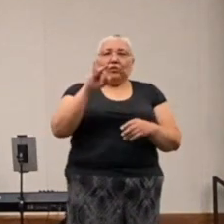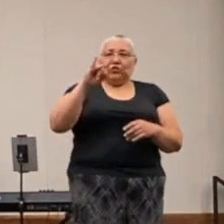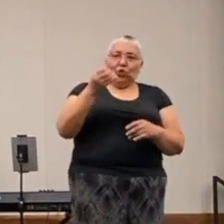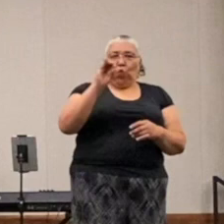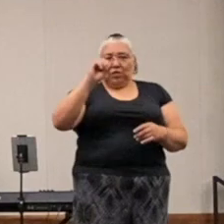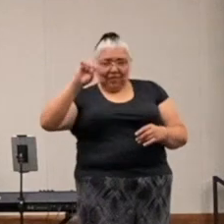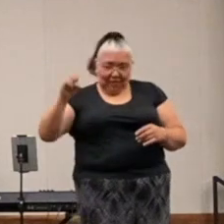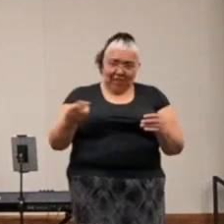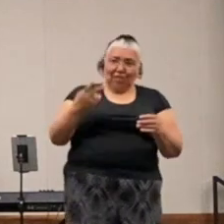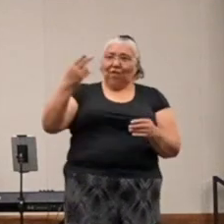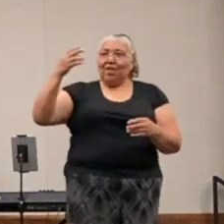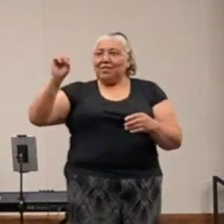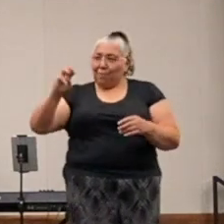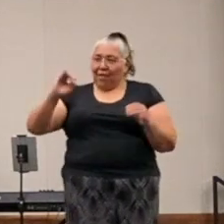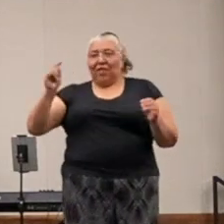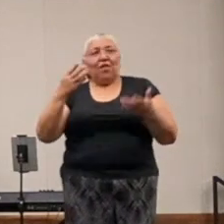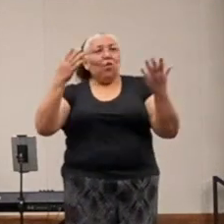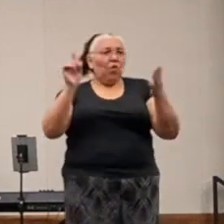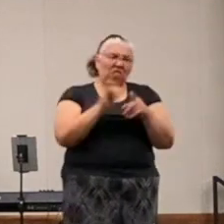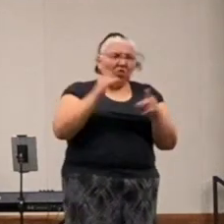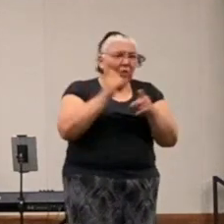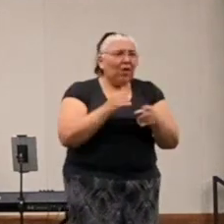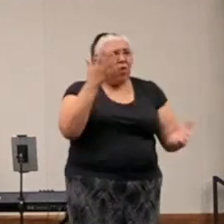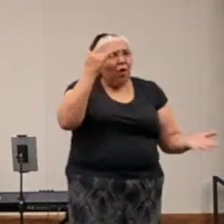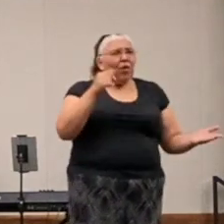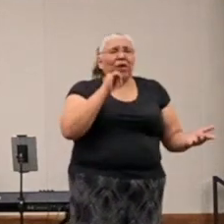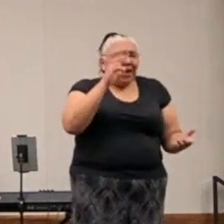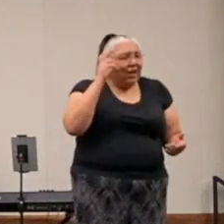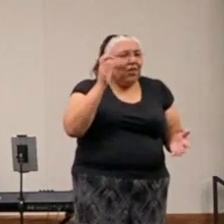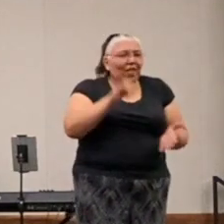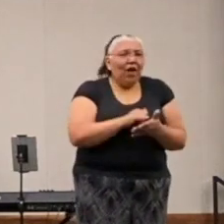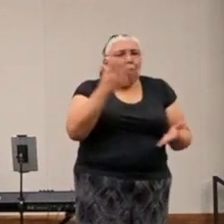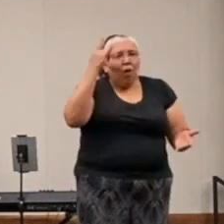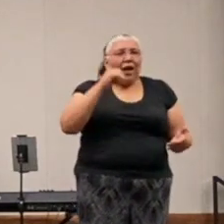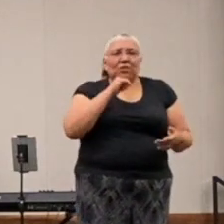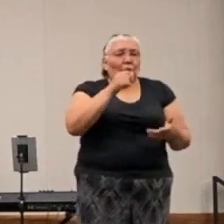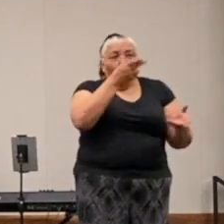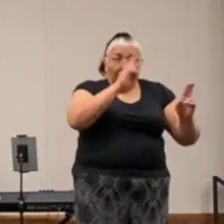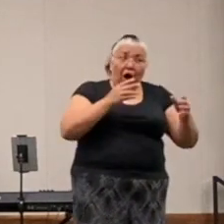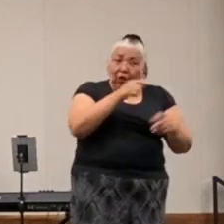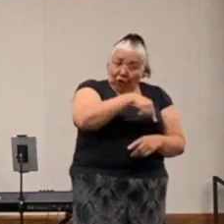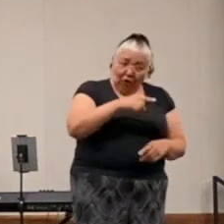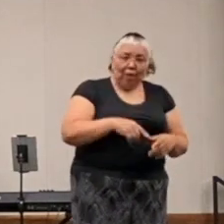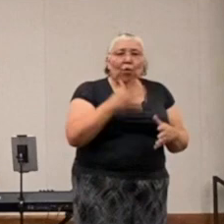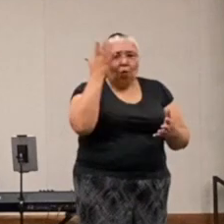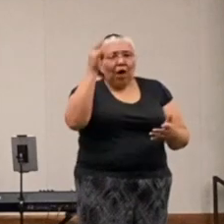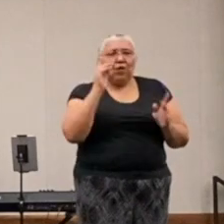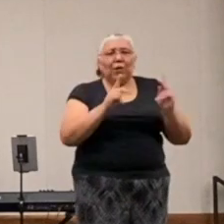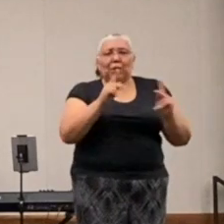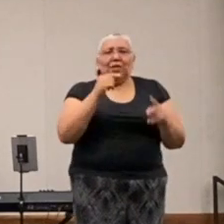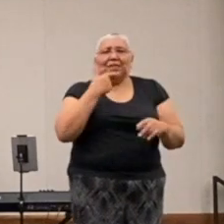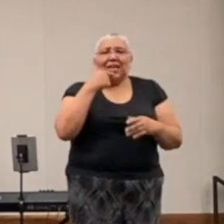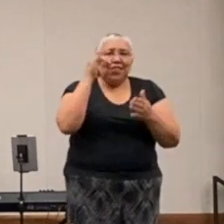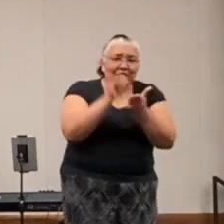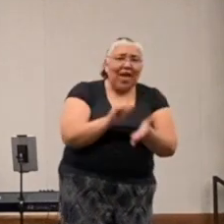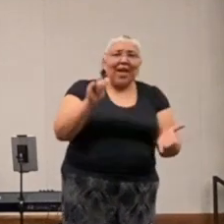Smith? Right? When they're swearing, why do we hear that? Why do people honor them? Why do people say that that's something you just